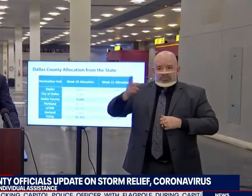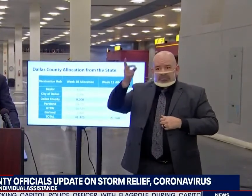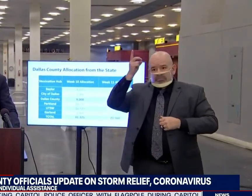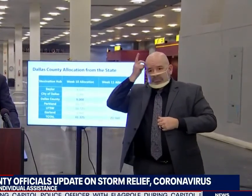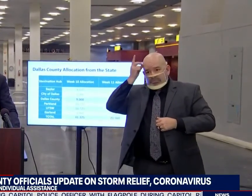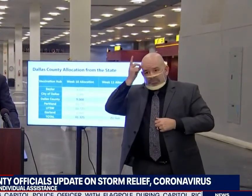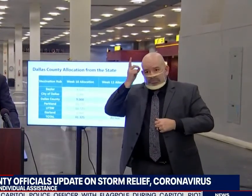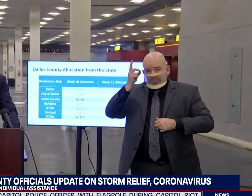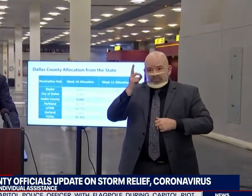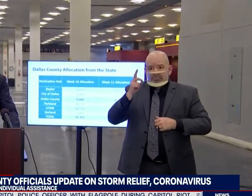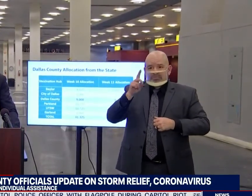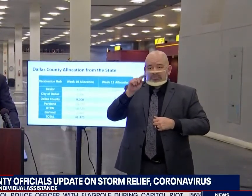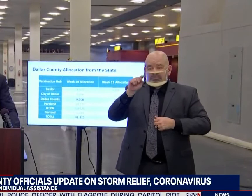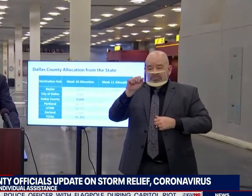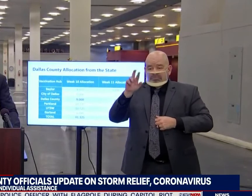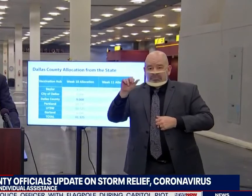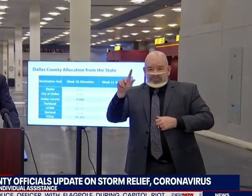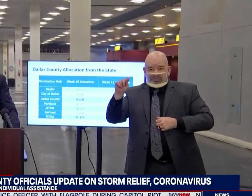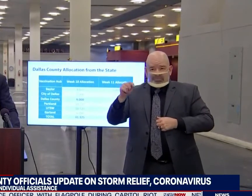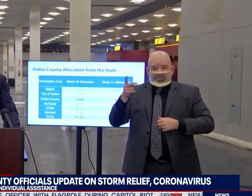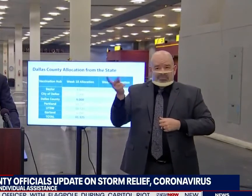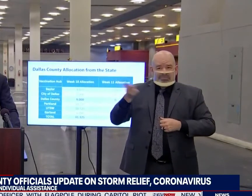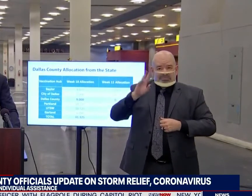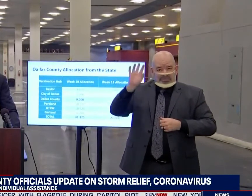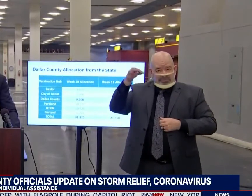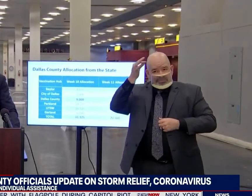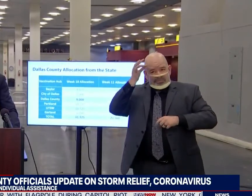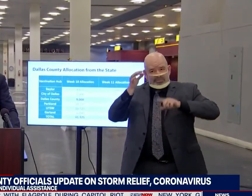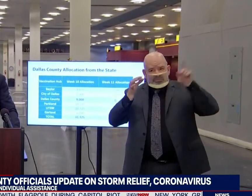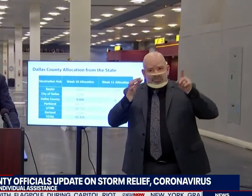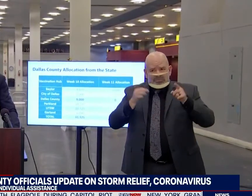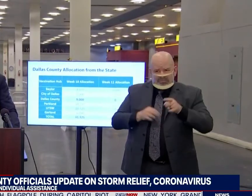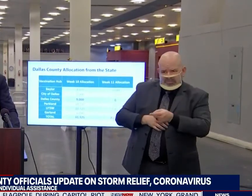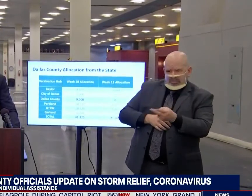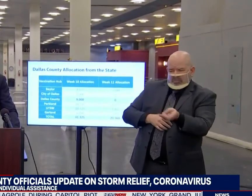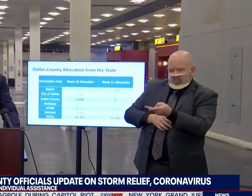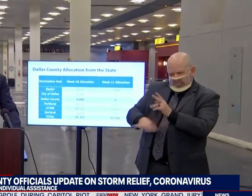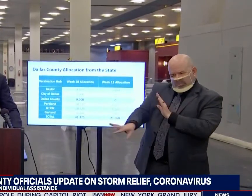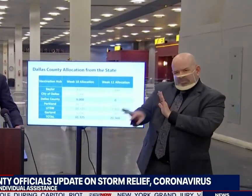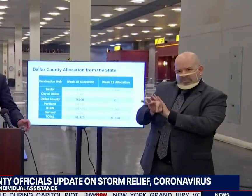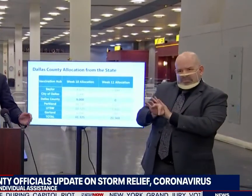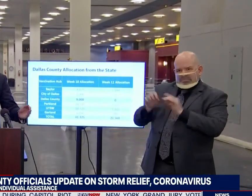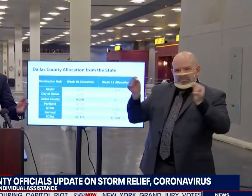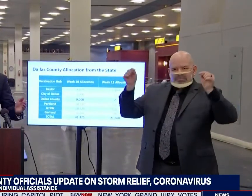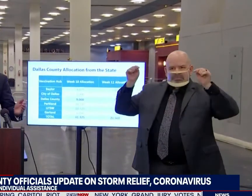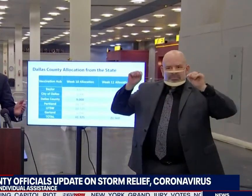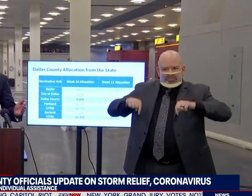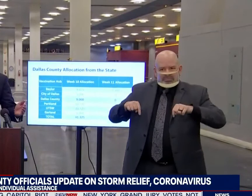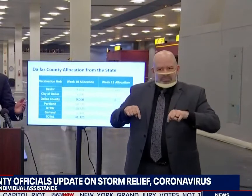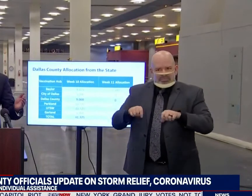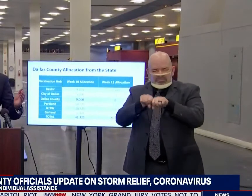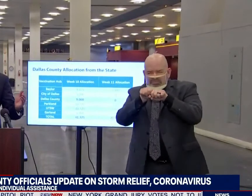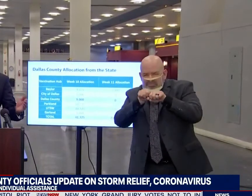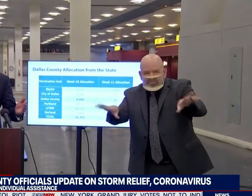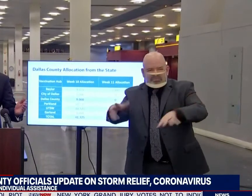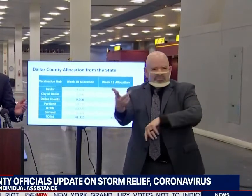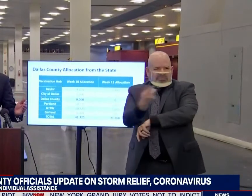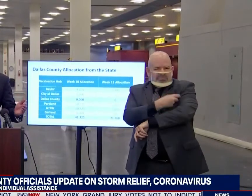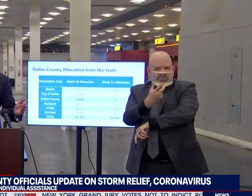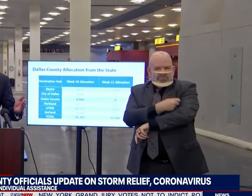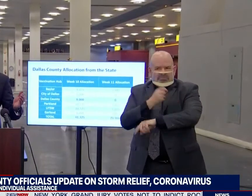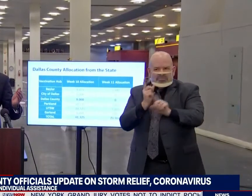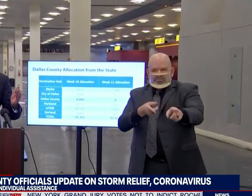selected by the federal government as a mass vaccination site. Uh meaning we would be able to vaccinate more people and achieve